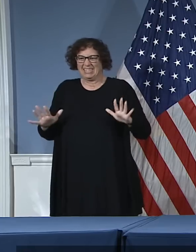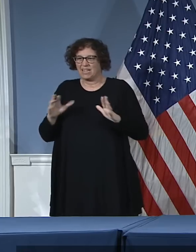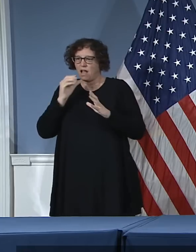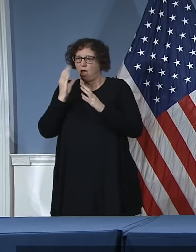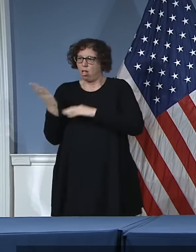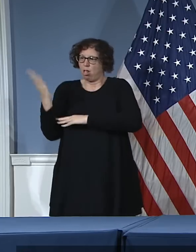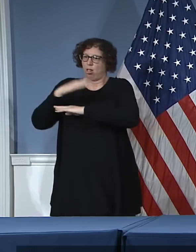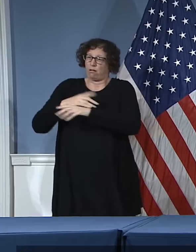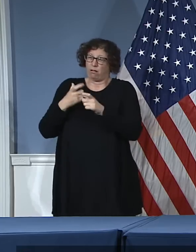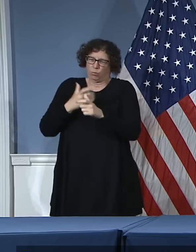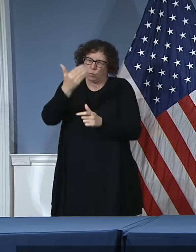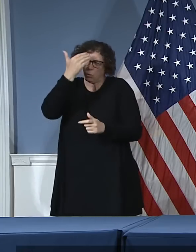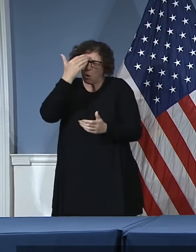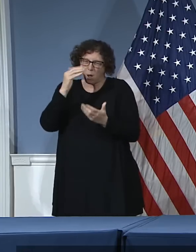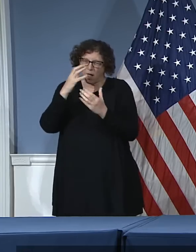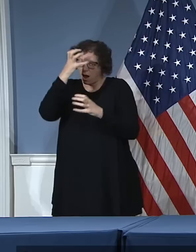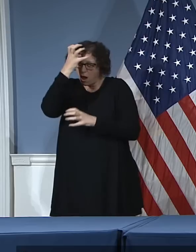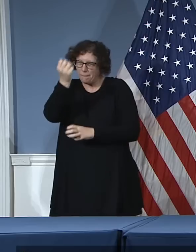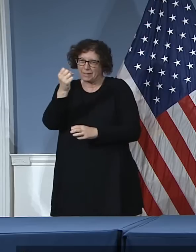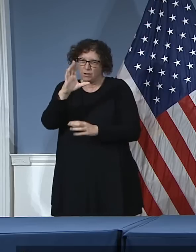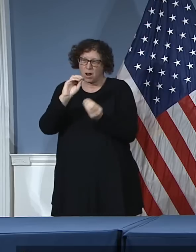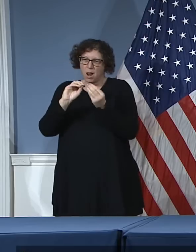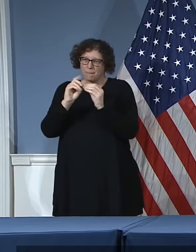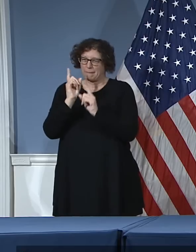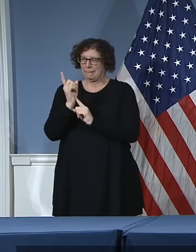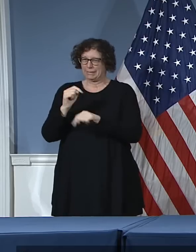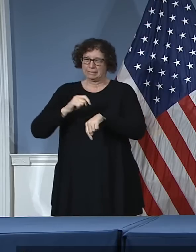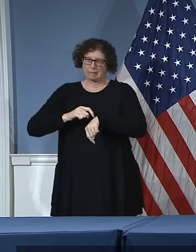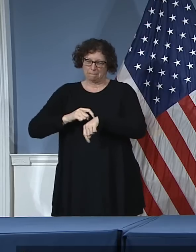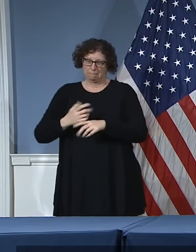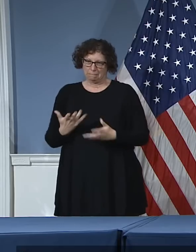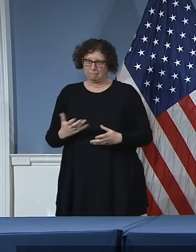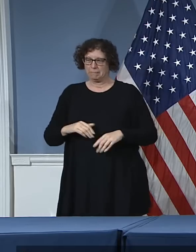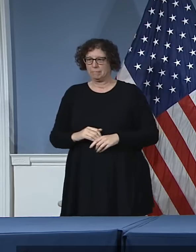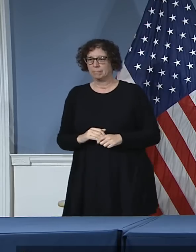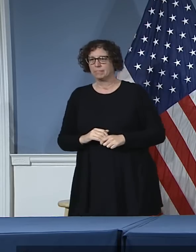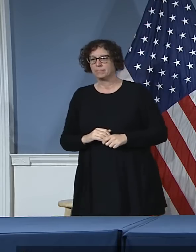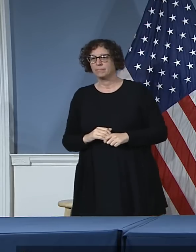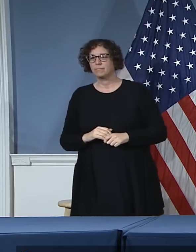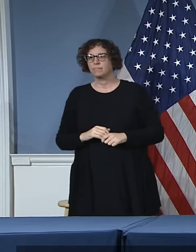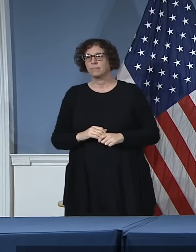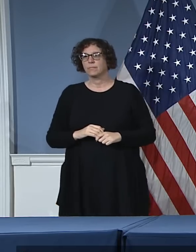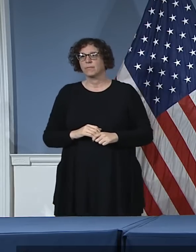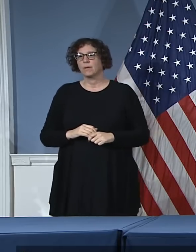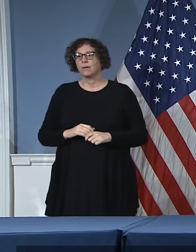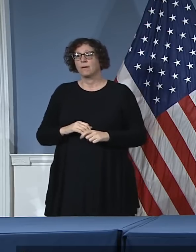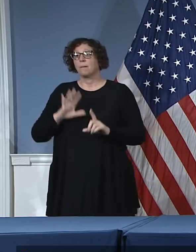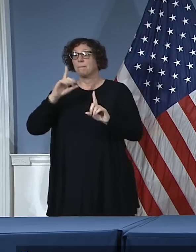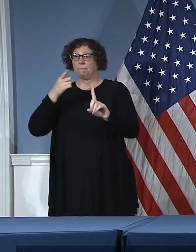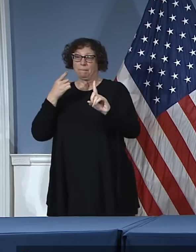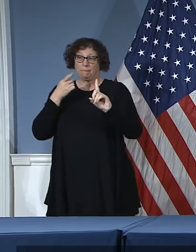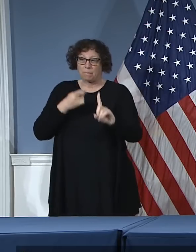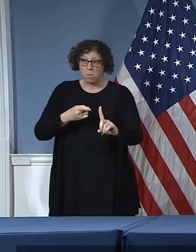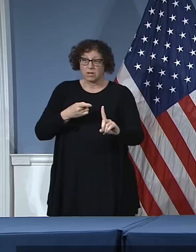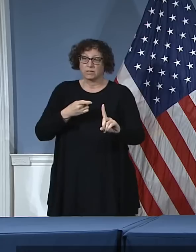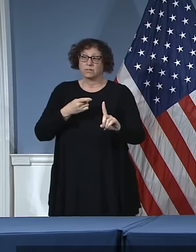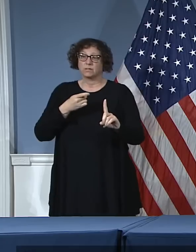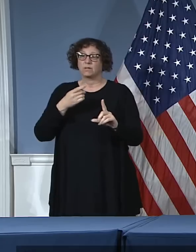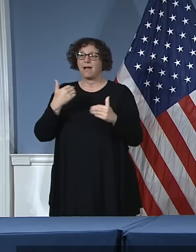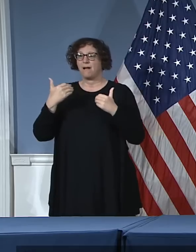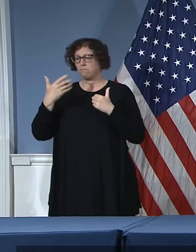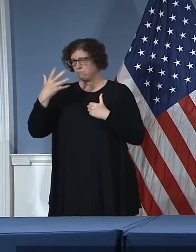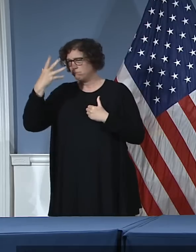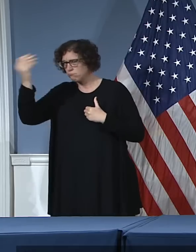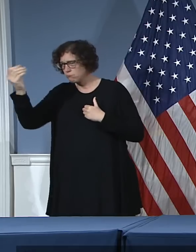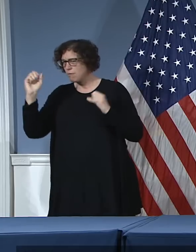do your exercise, go to the store, get home. The point is maximize the get home part. Get only the